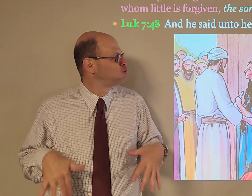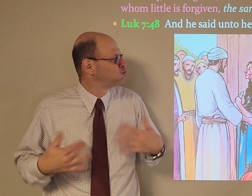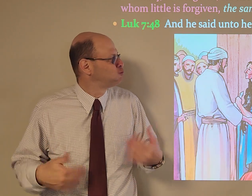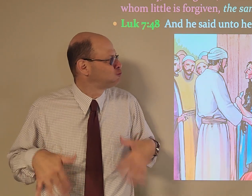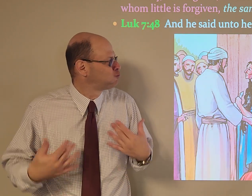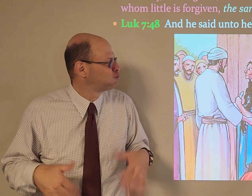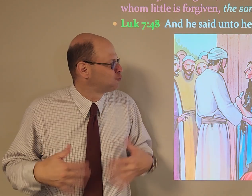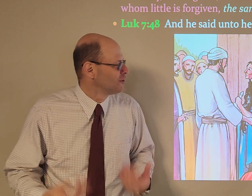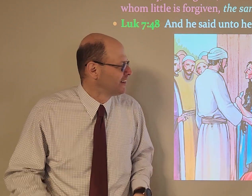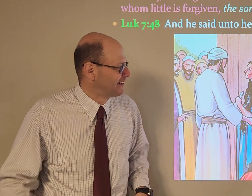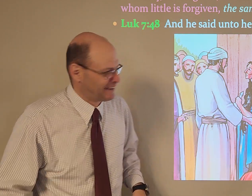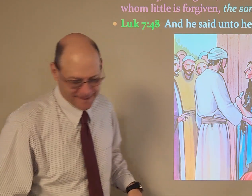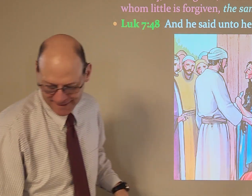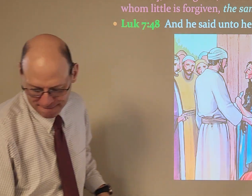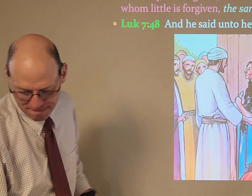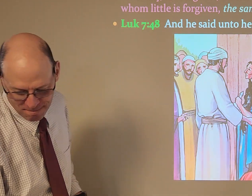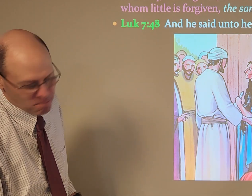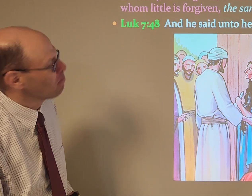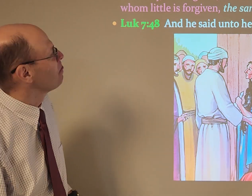You're forgiven.